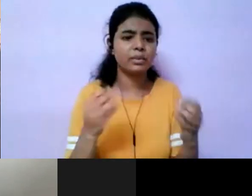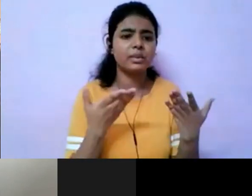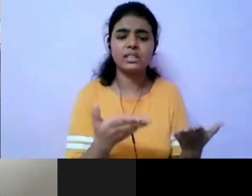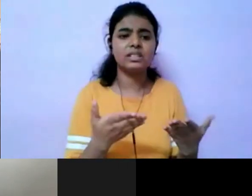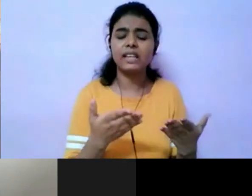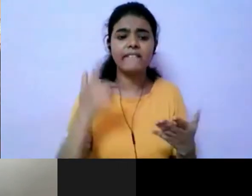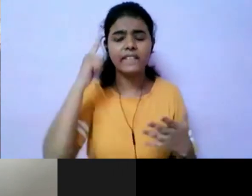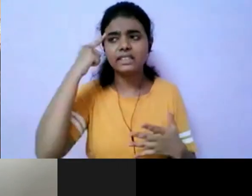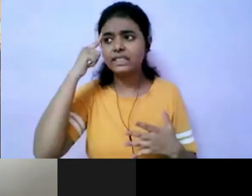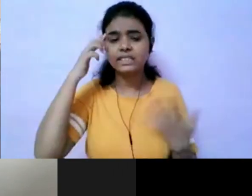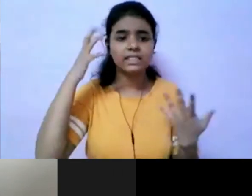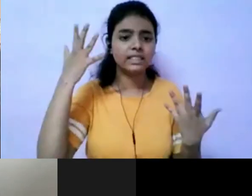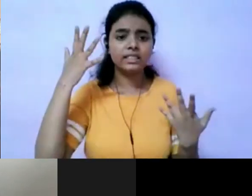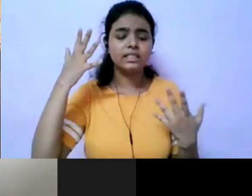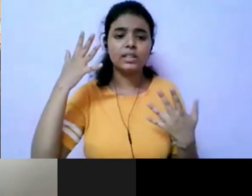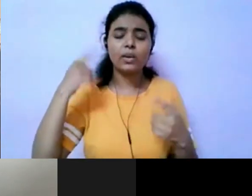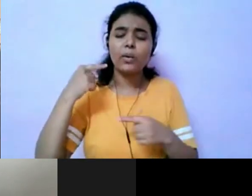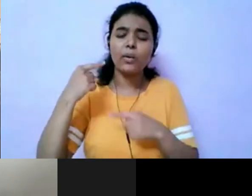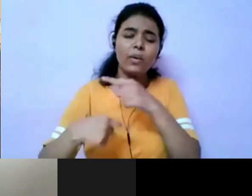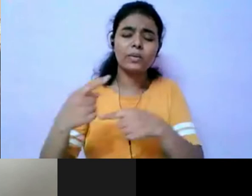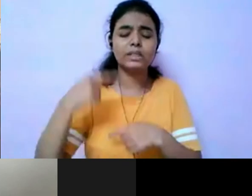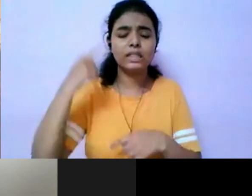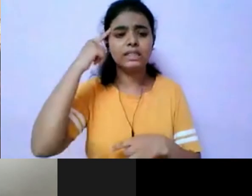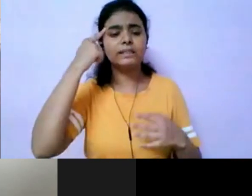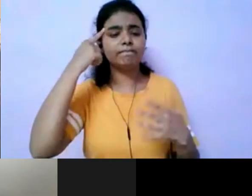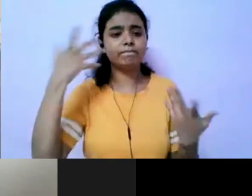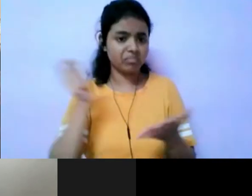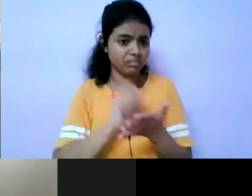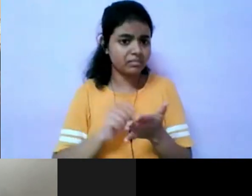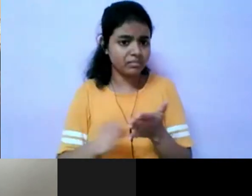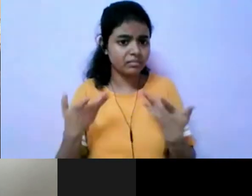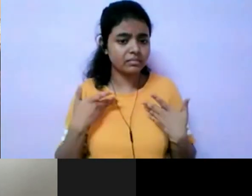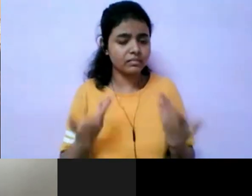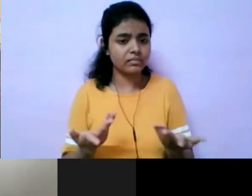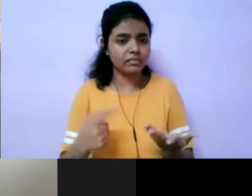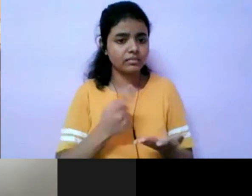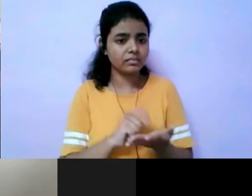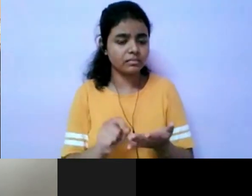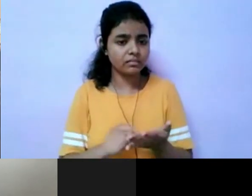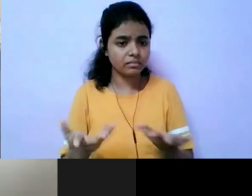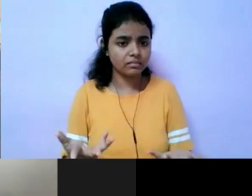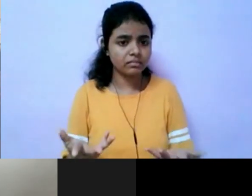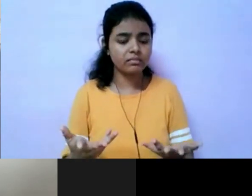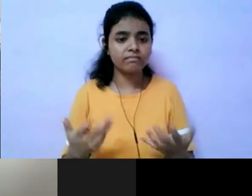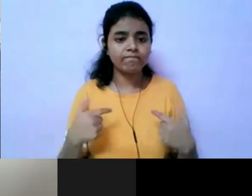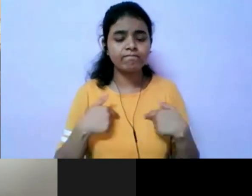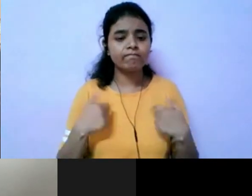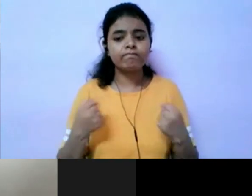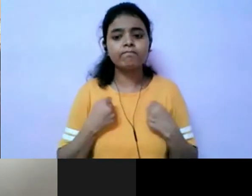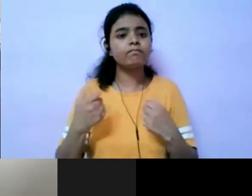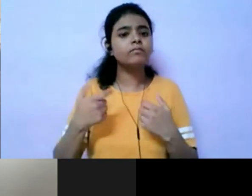me. I think about it all the time. I write about it all the time. I'm trying to push my